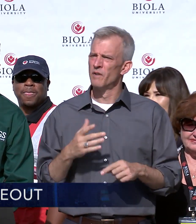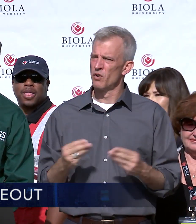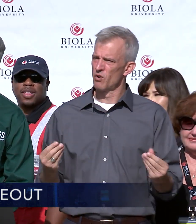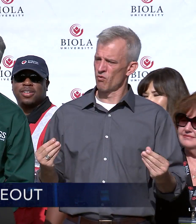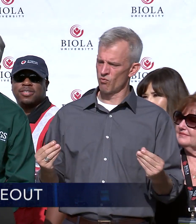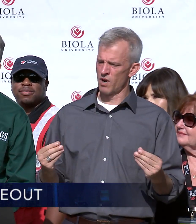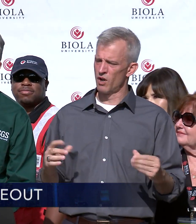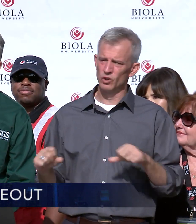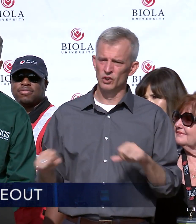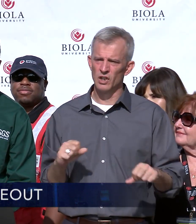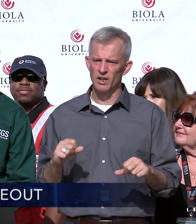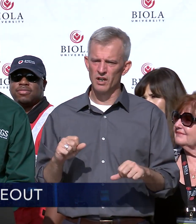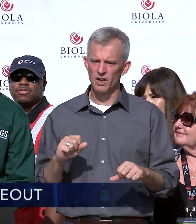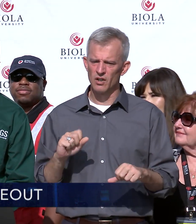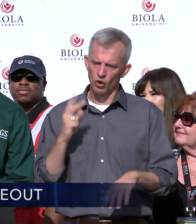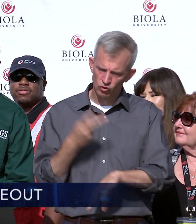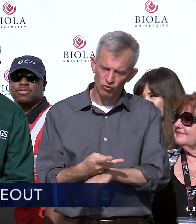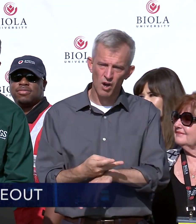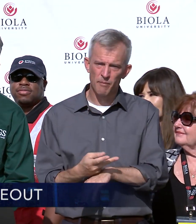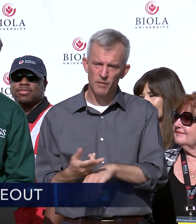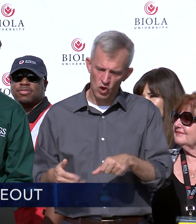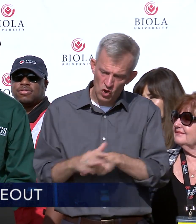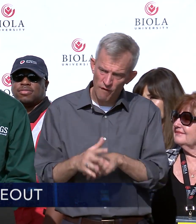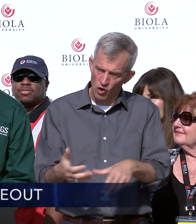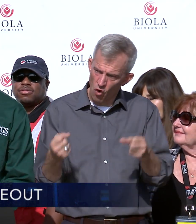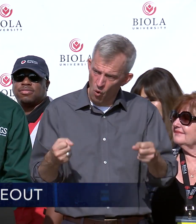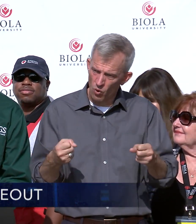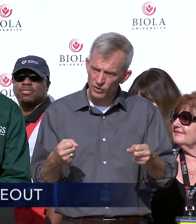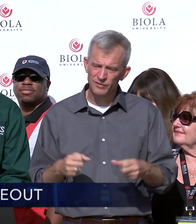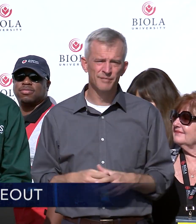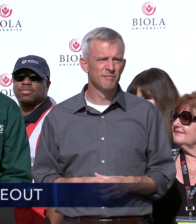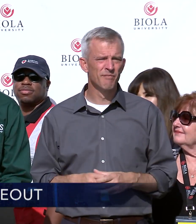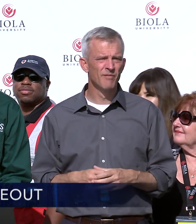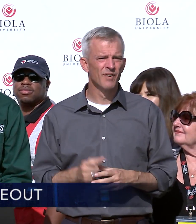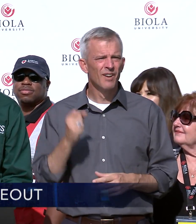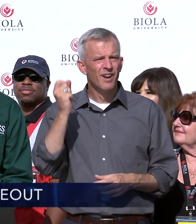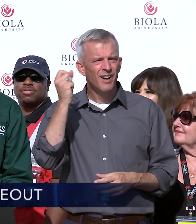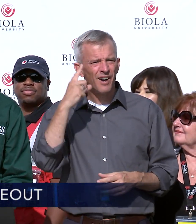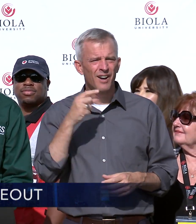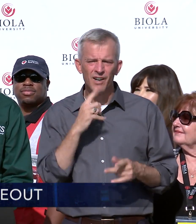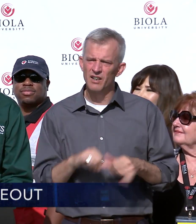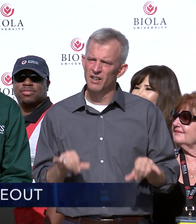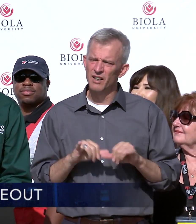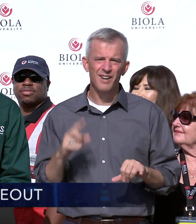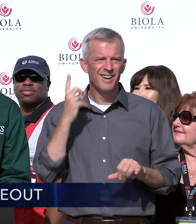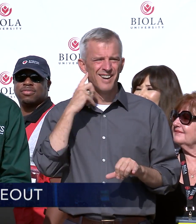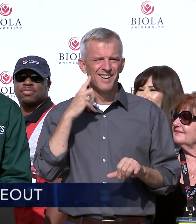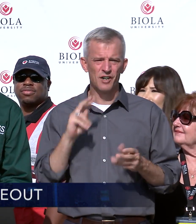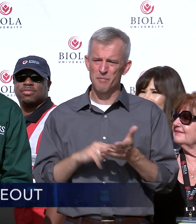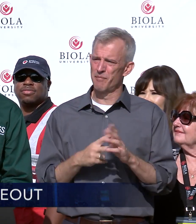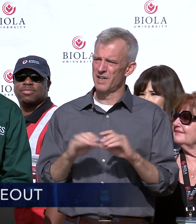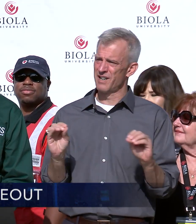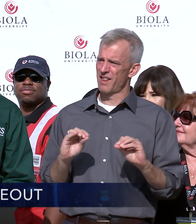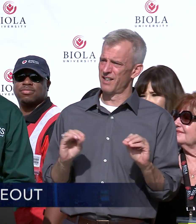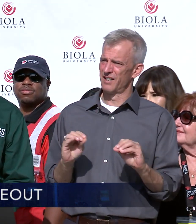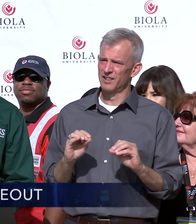shake, drop, cover, and hold on. These are not empty words. They may save you or someone you